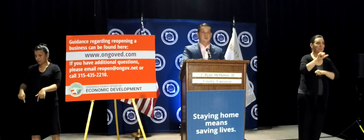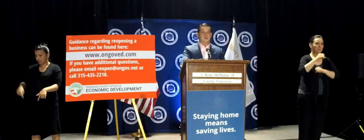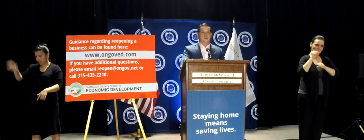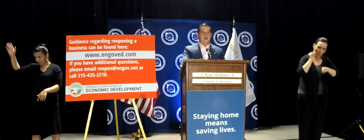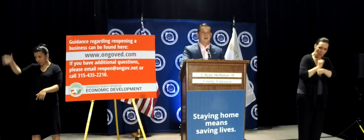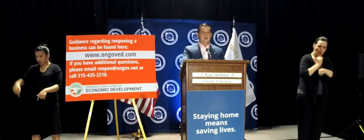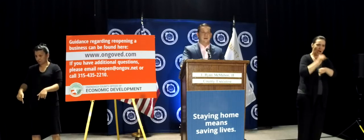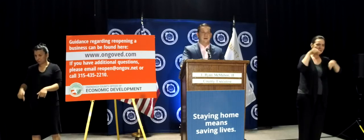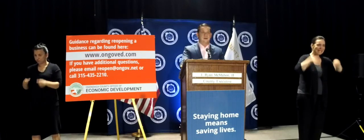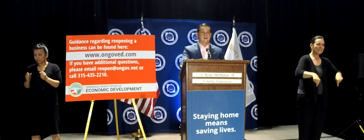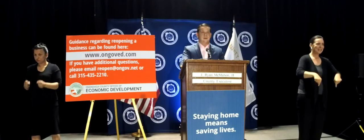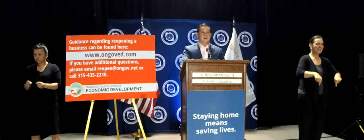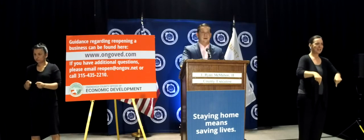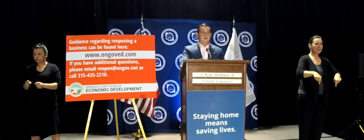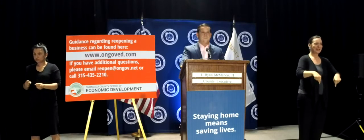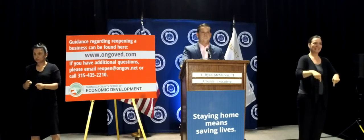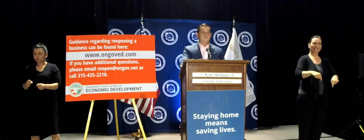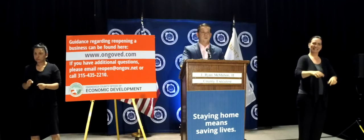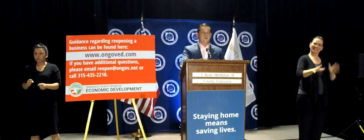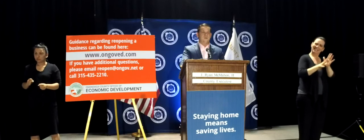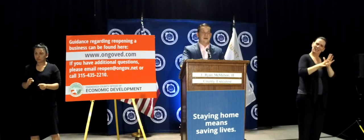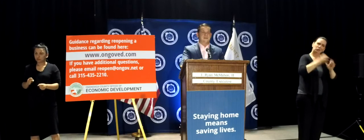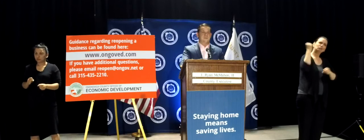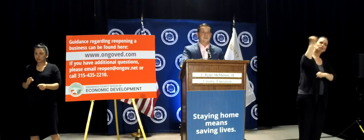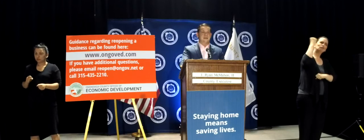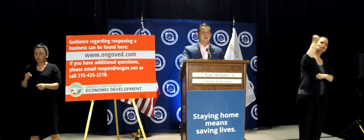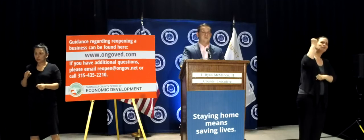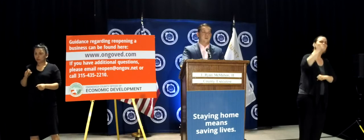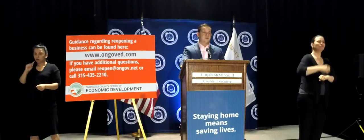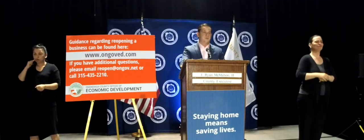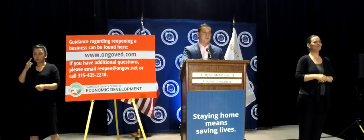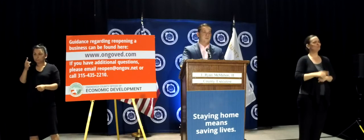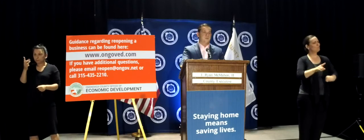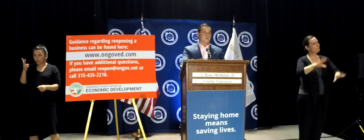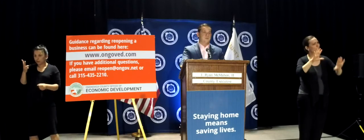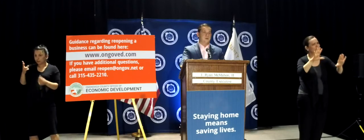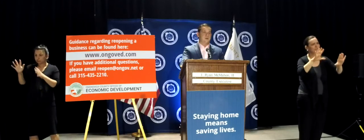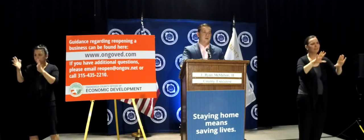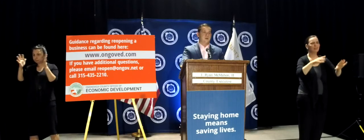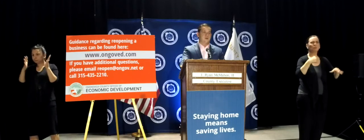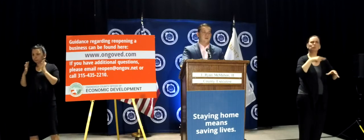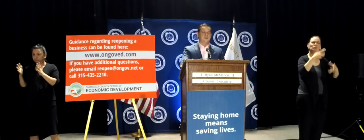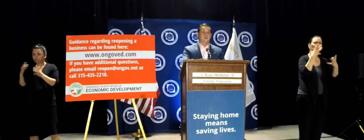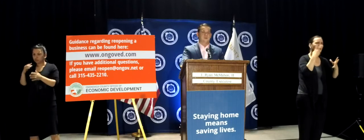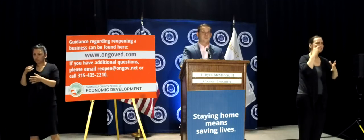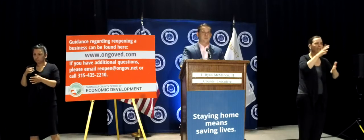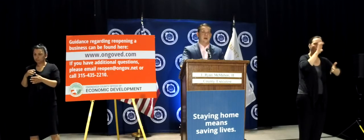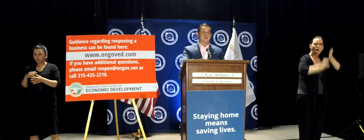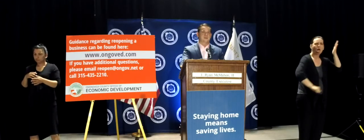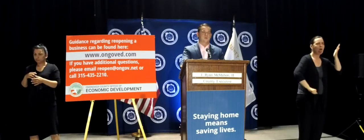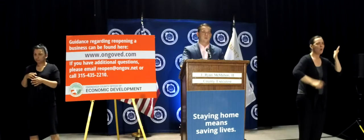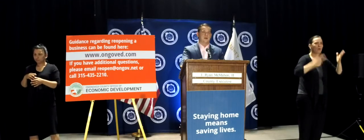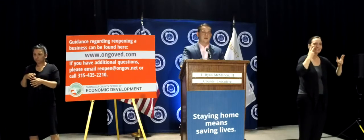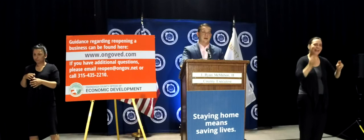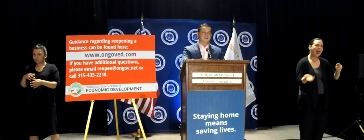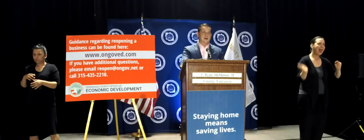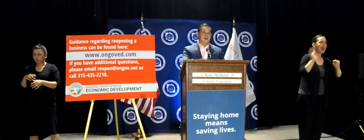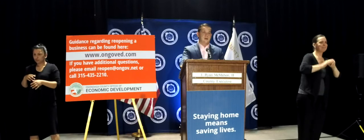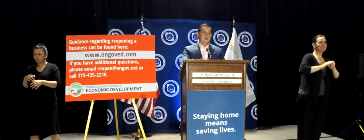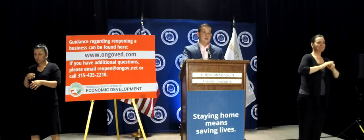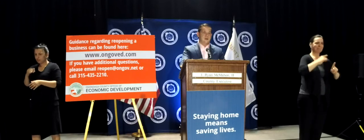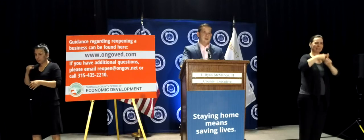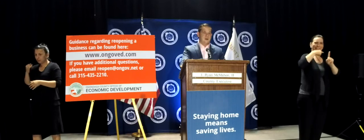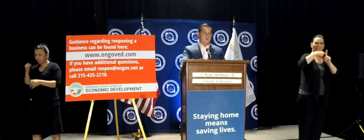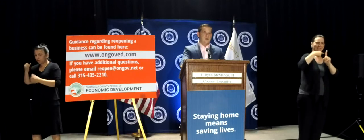our seniors, a shout out again. You've had something taken from you, and you're a victim of this process, and we recognize